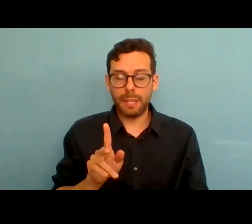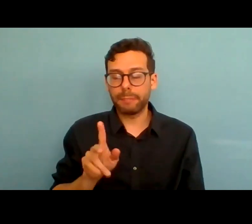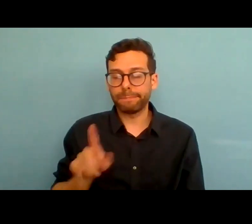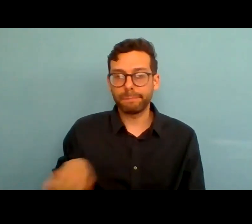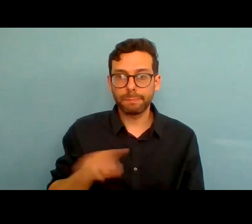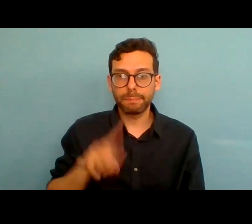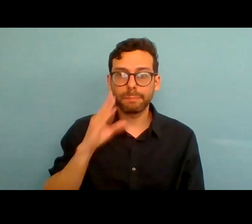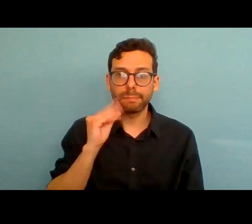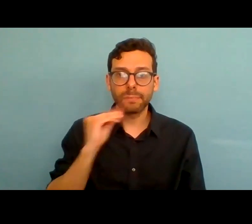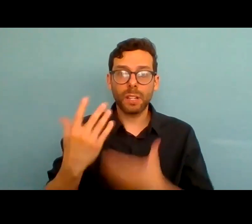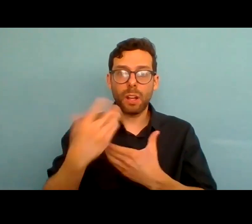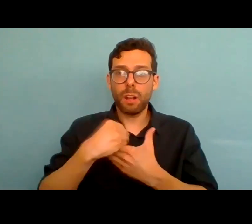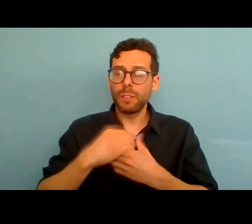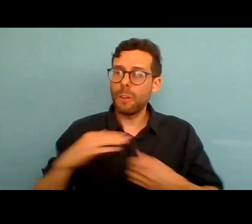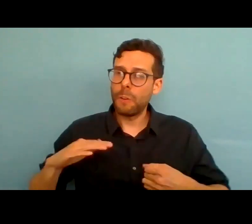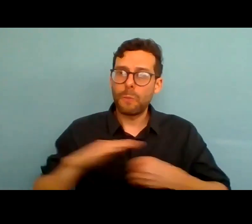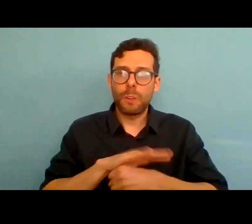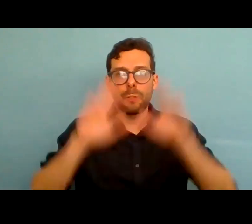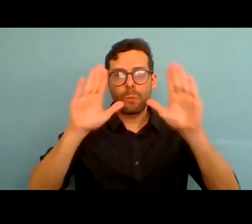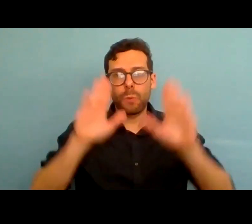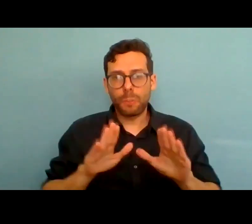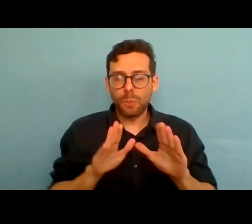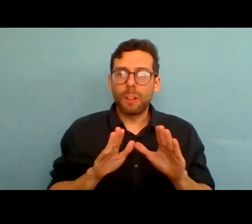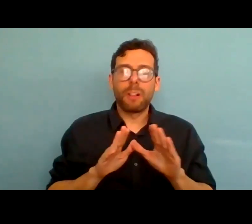full of incredible gifts, talents, and